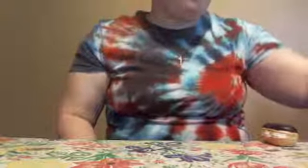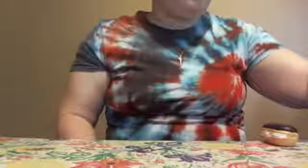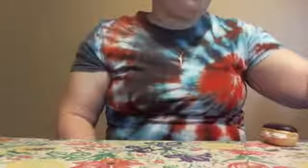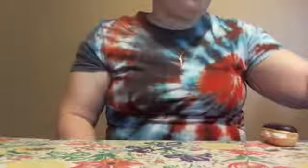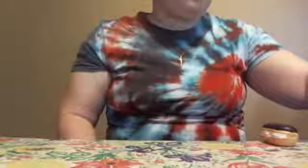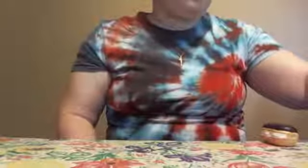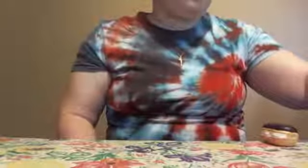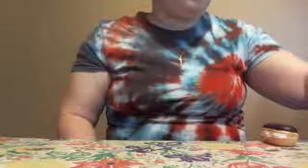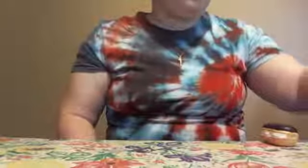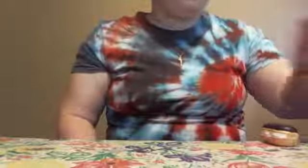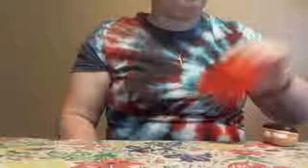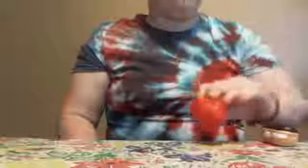have